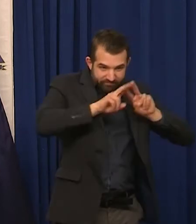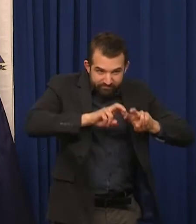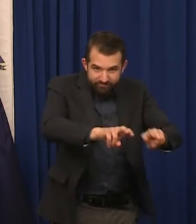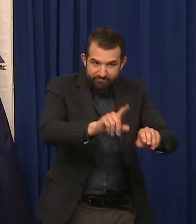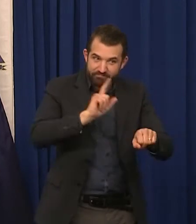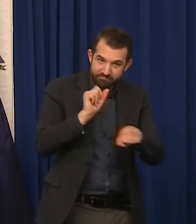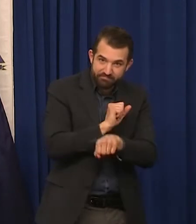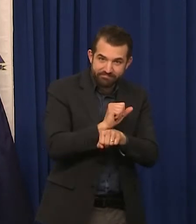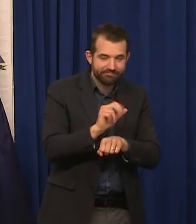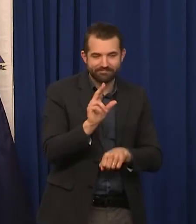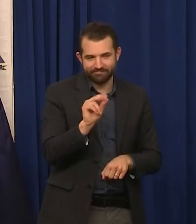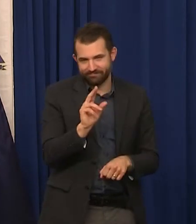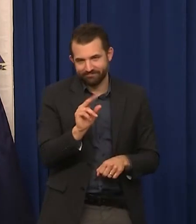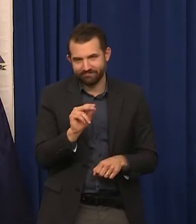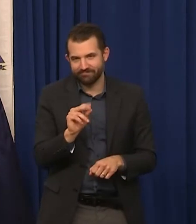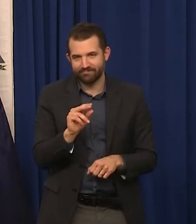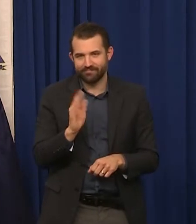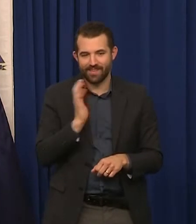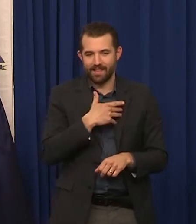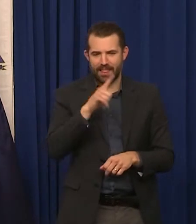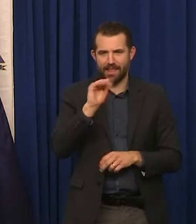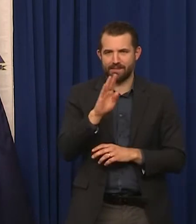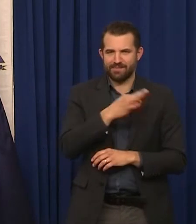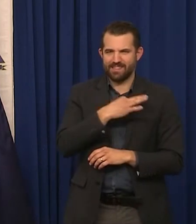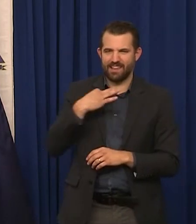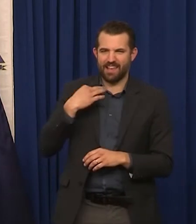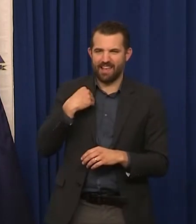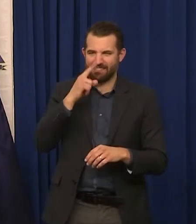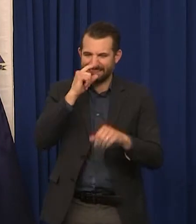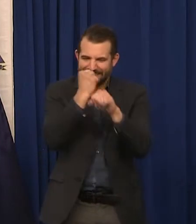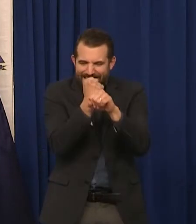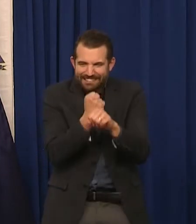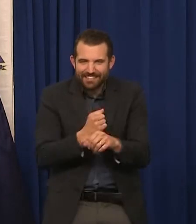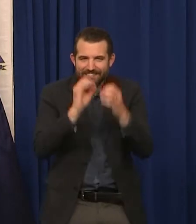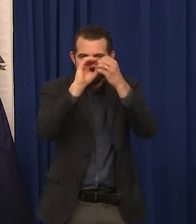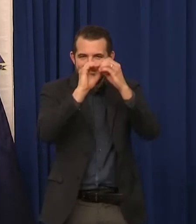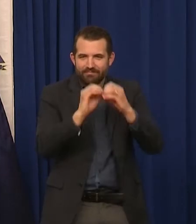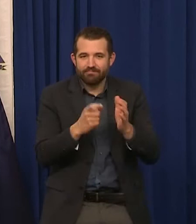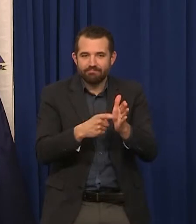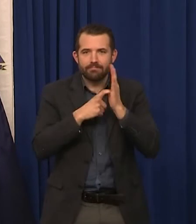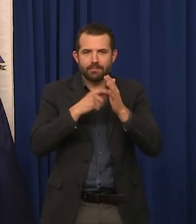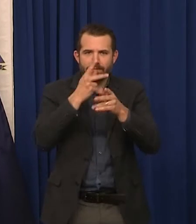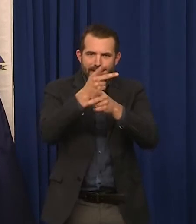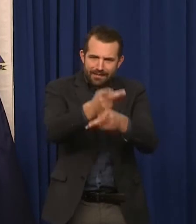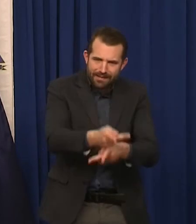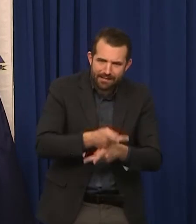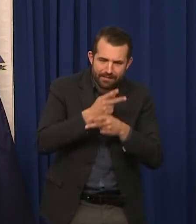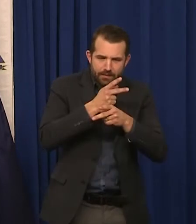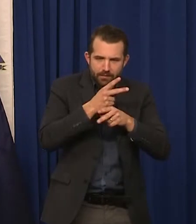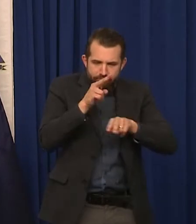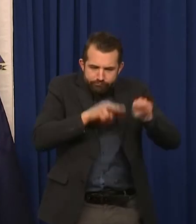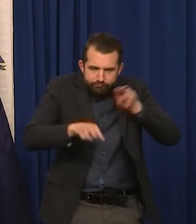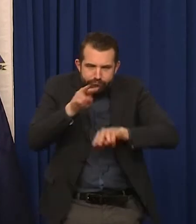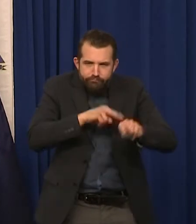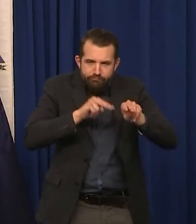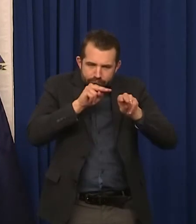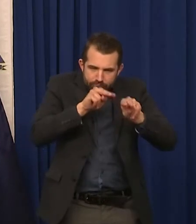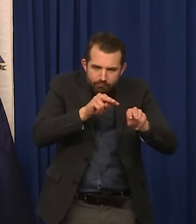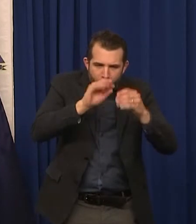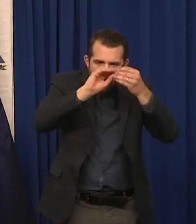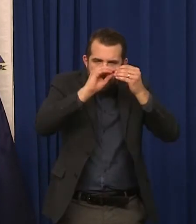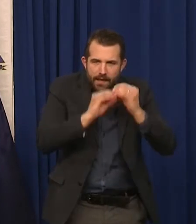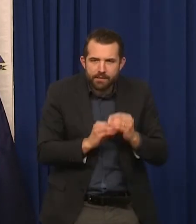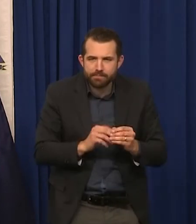our statisticians, have to be extra careful to review those data right now to make sure we know what we're actually